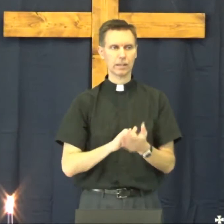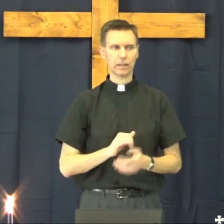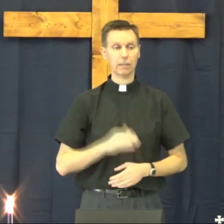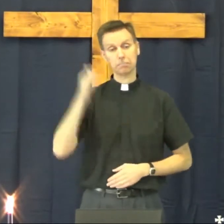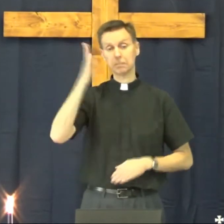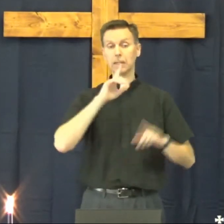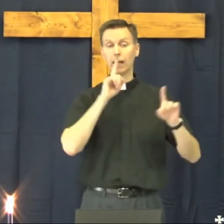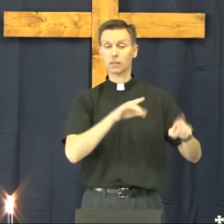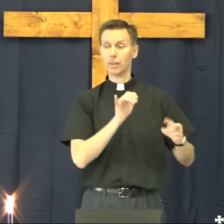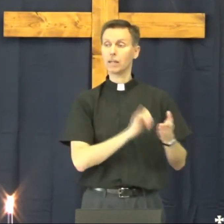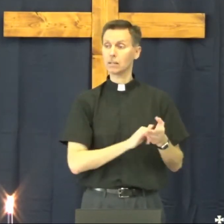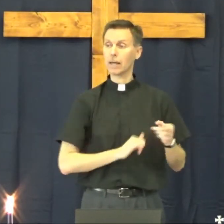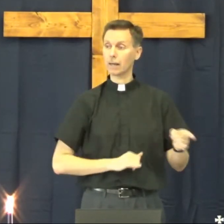that. God commanded that.